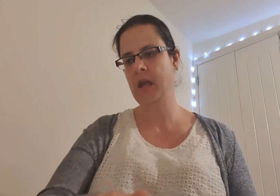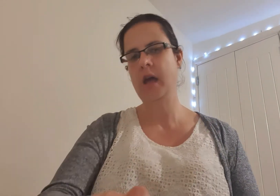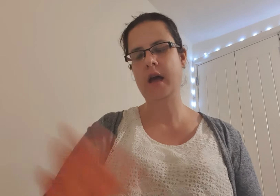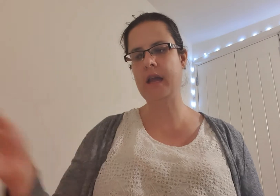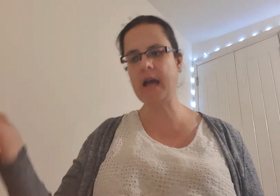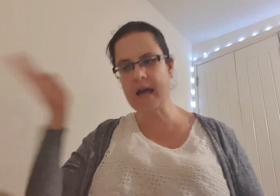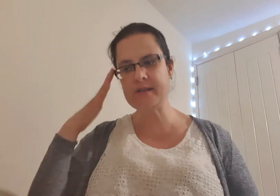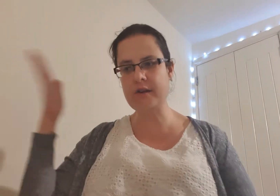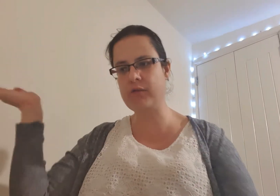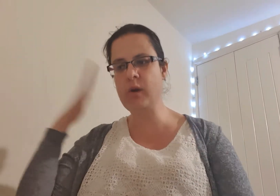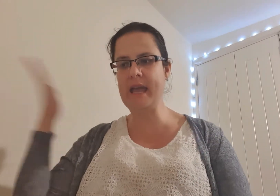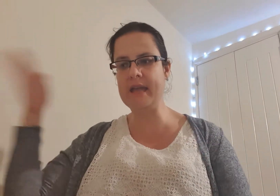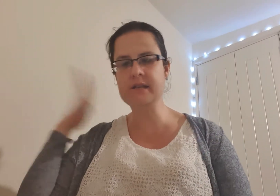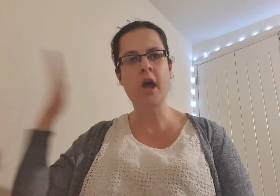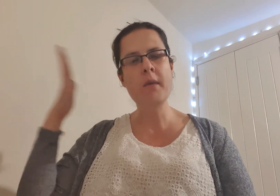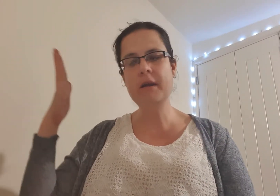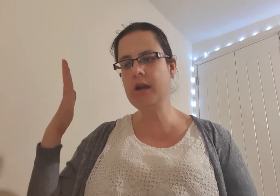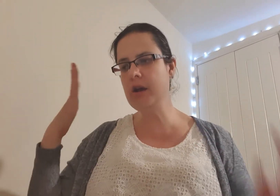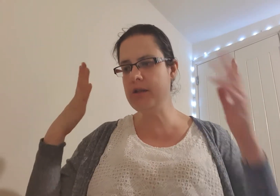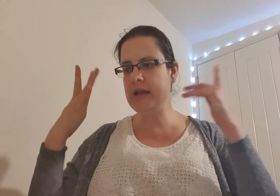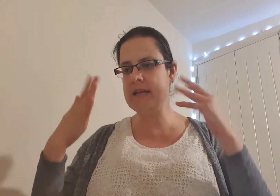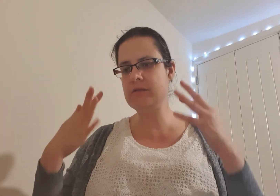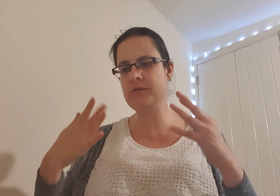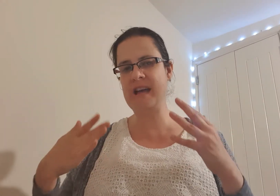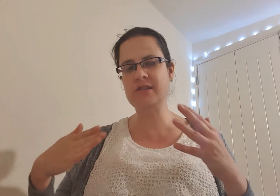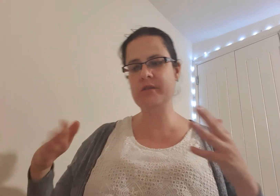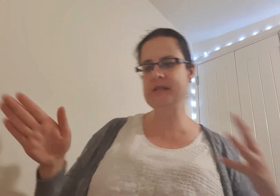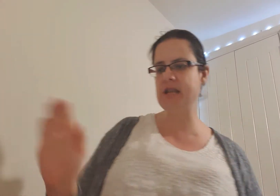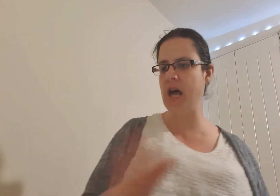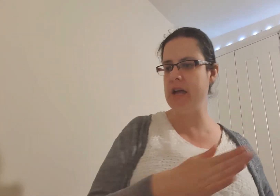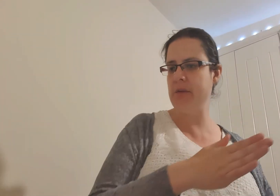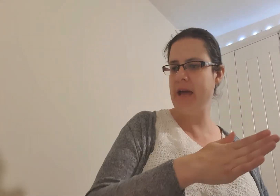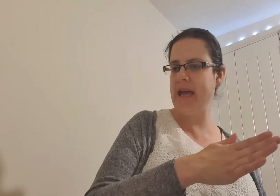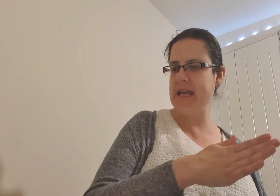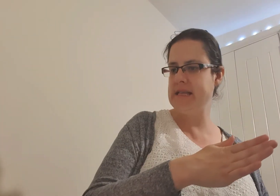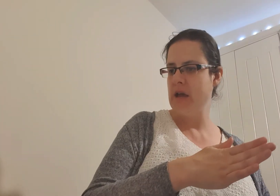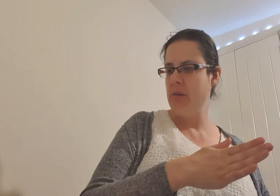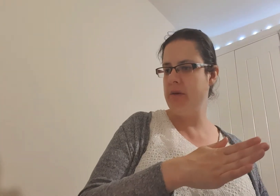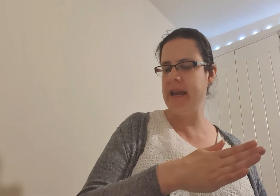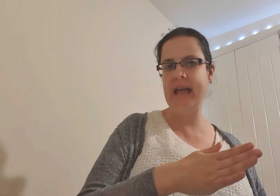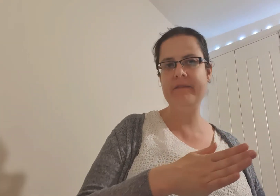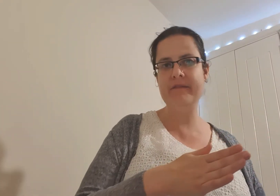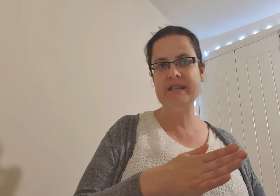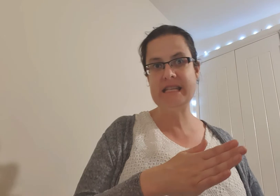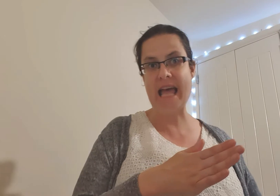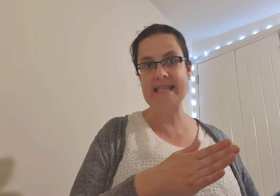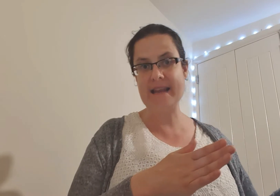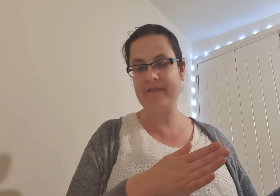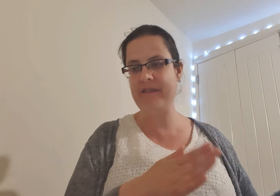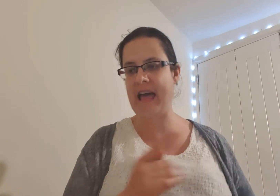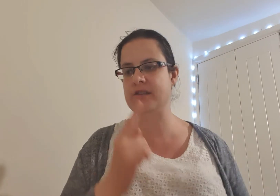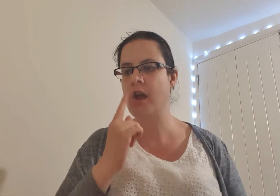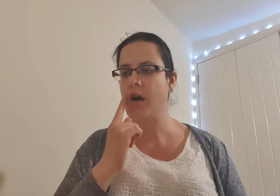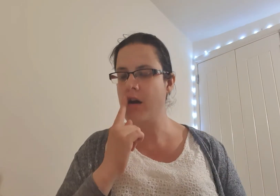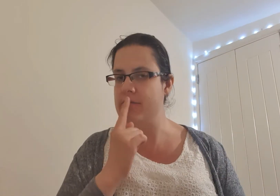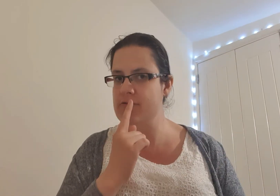A gust of wind blew the little raindrop sideways with a dazzling flash of